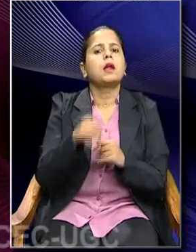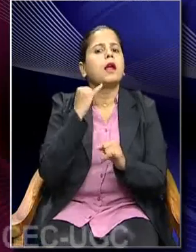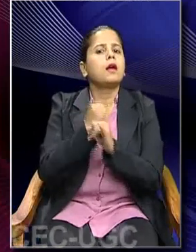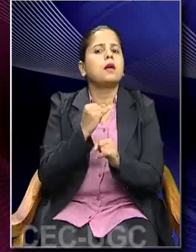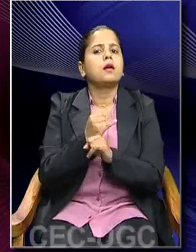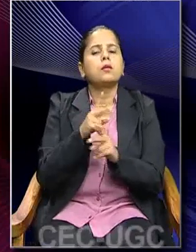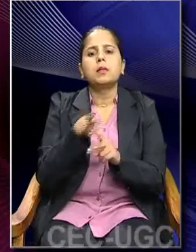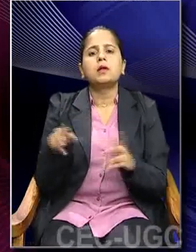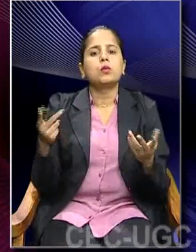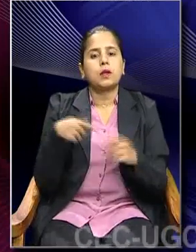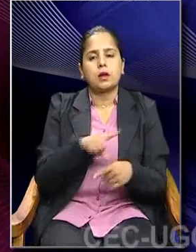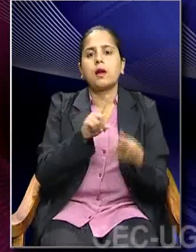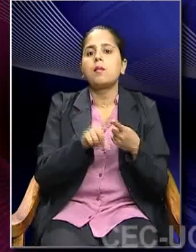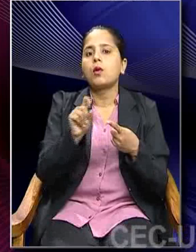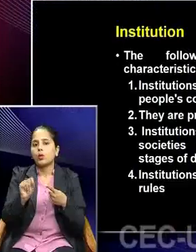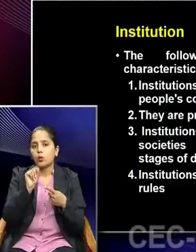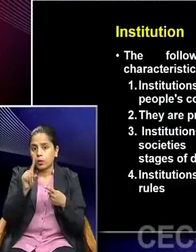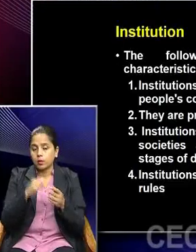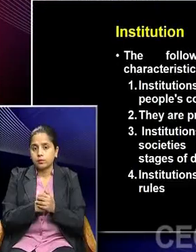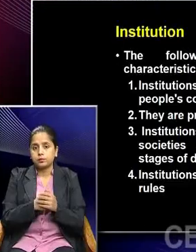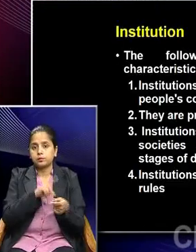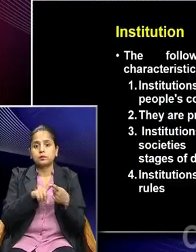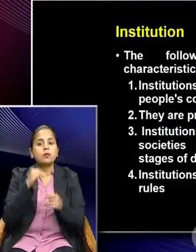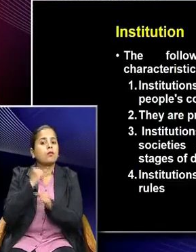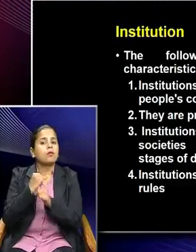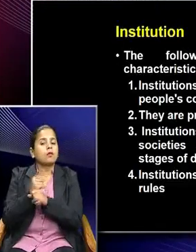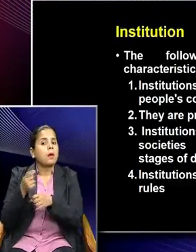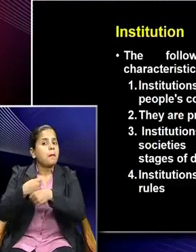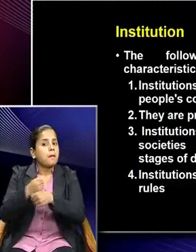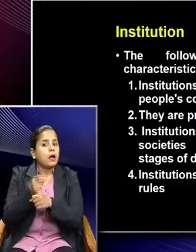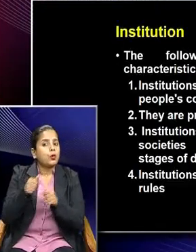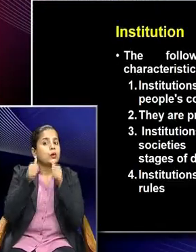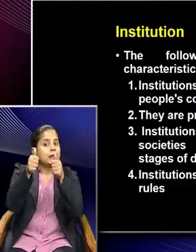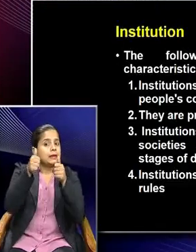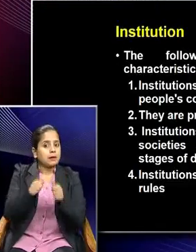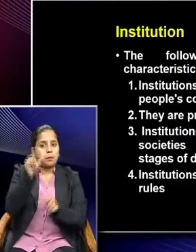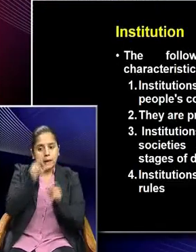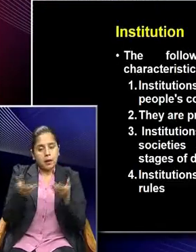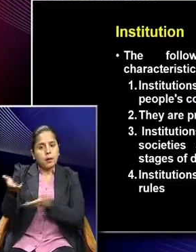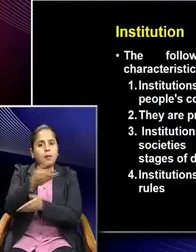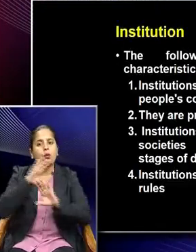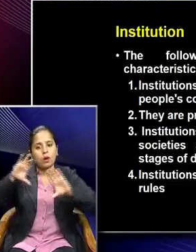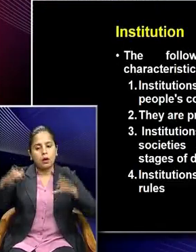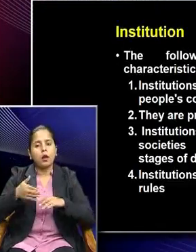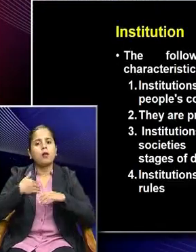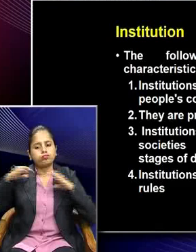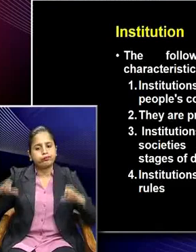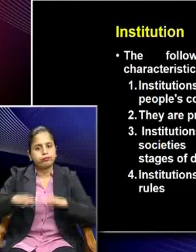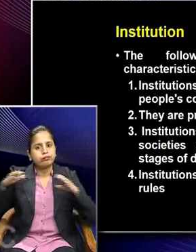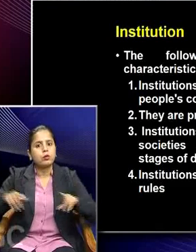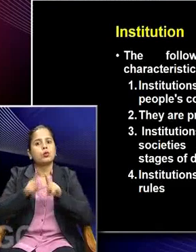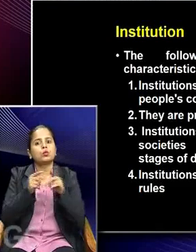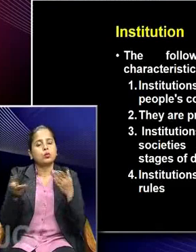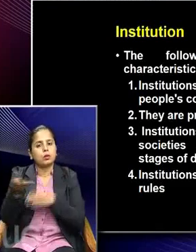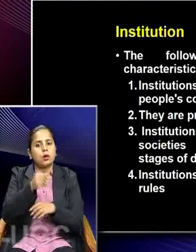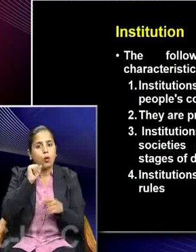institutions? Number one, institutions are formed as a result of people collective activities. They